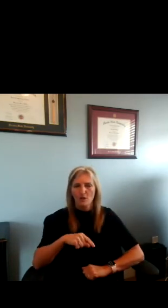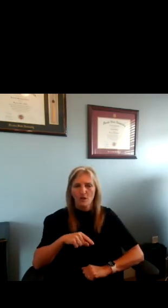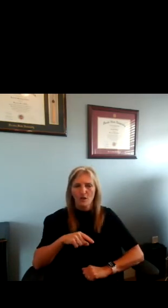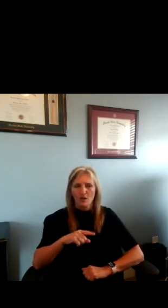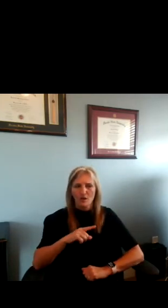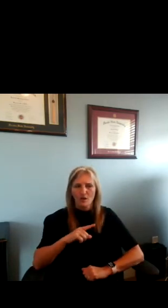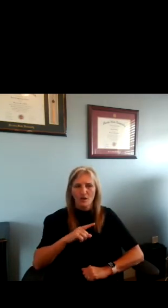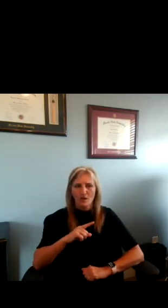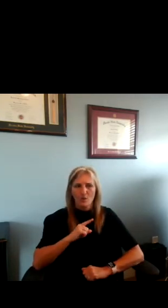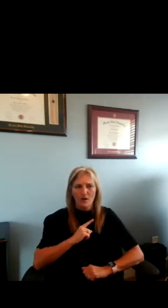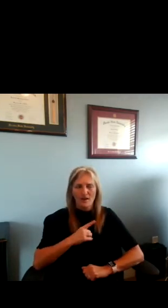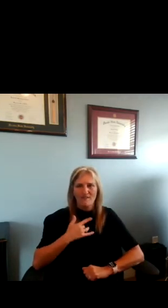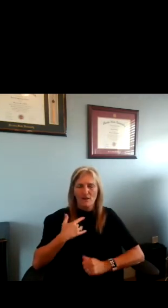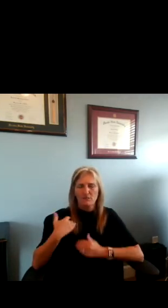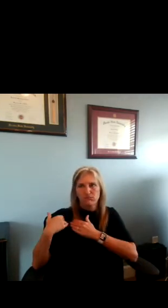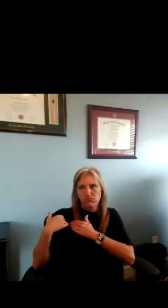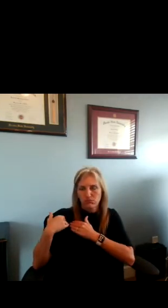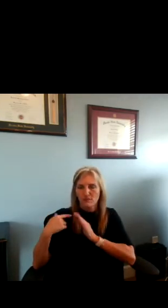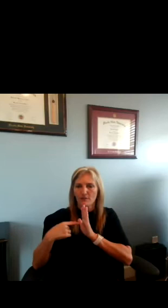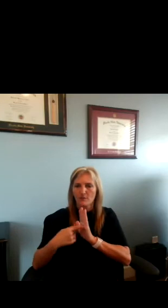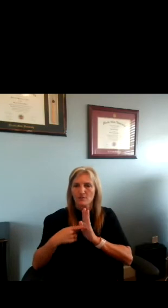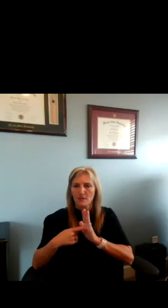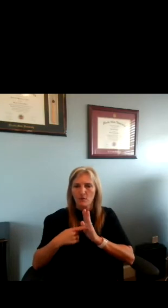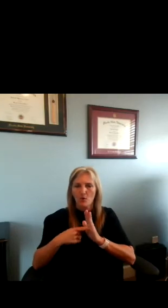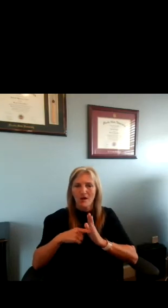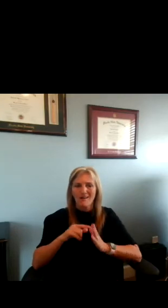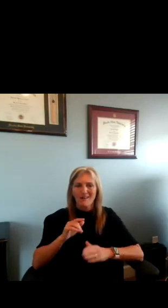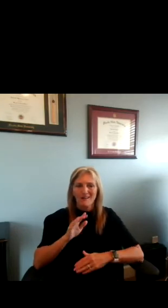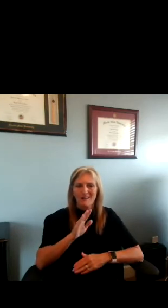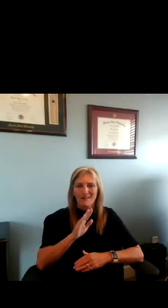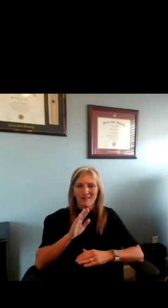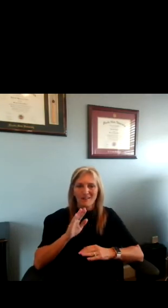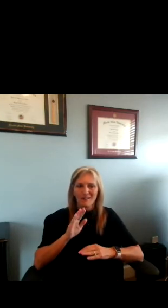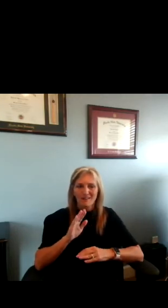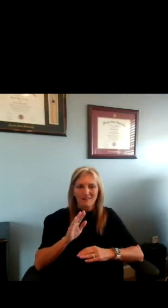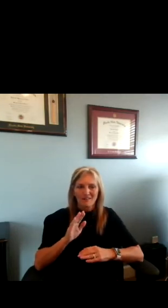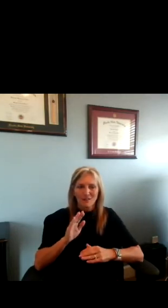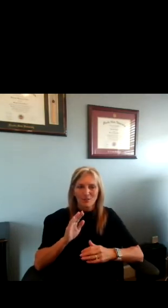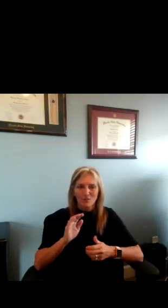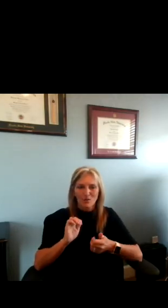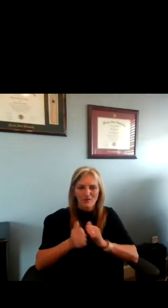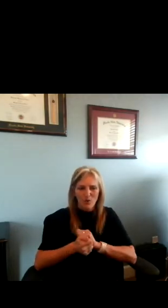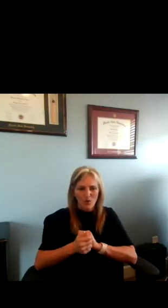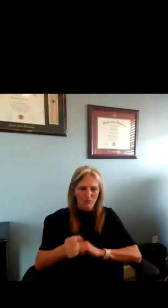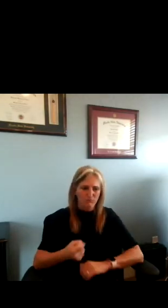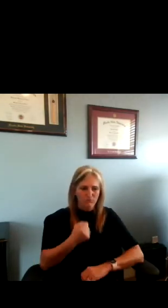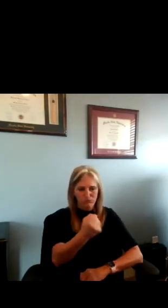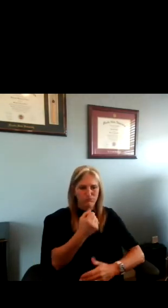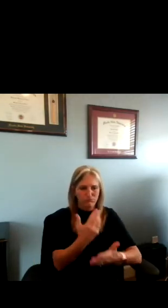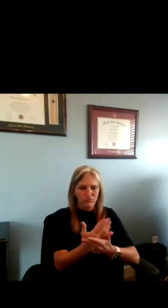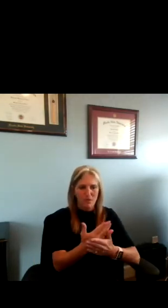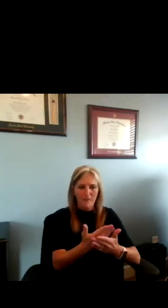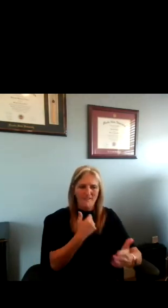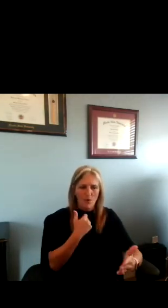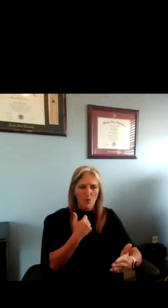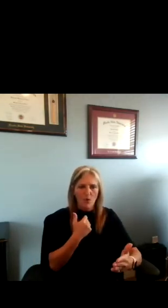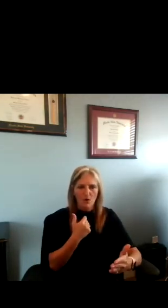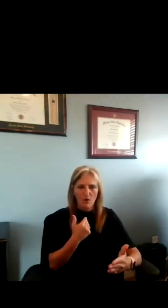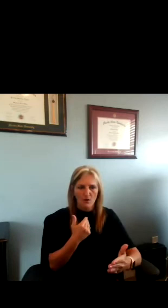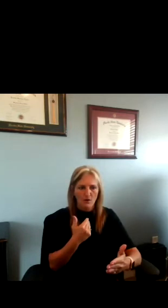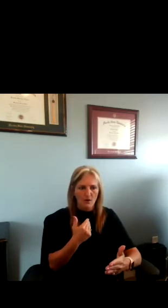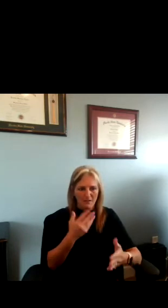people of heavy burdens. For instance, bail reform, having people locked up before they even convicted of